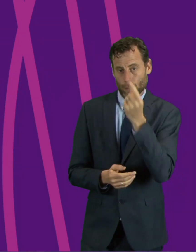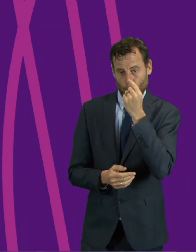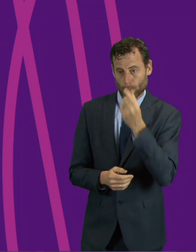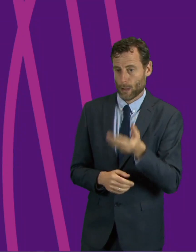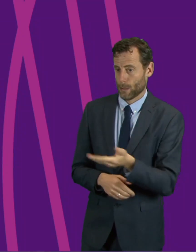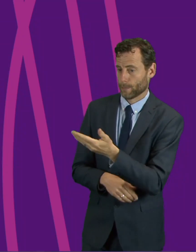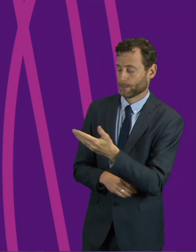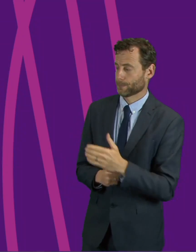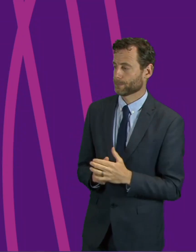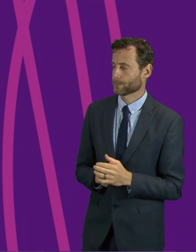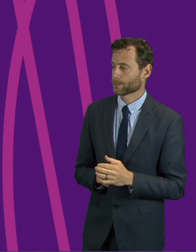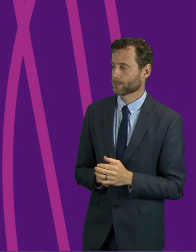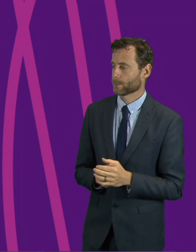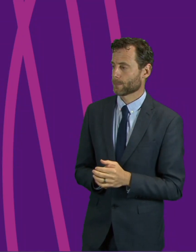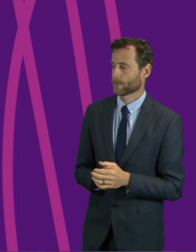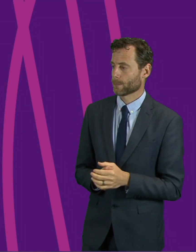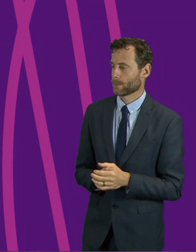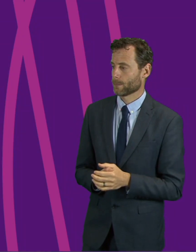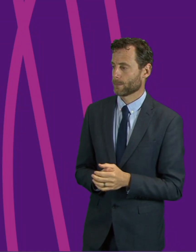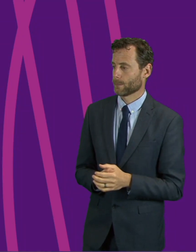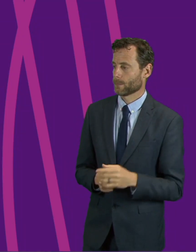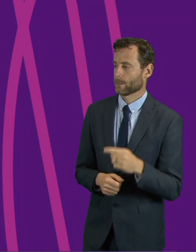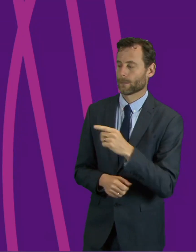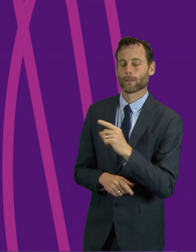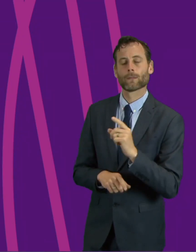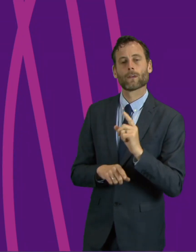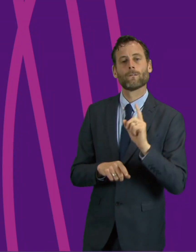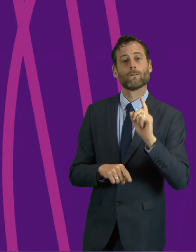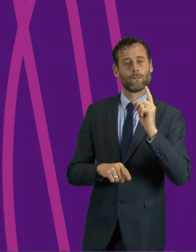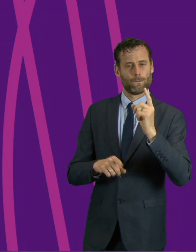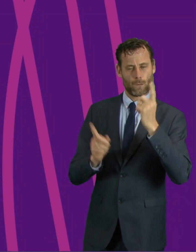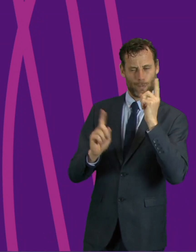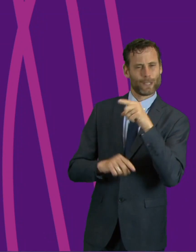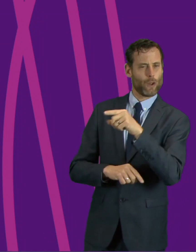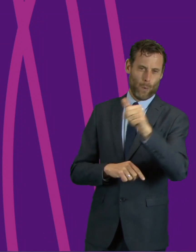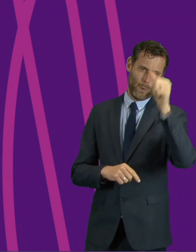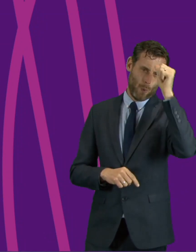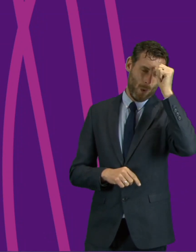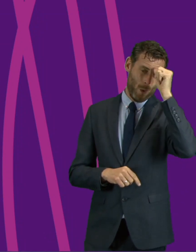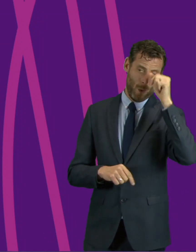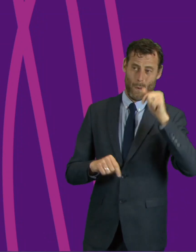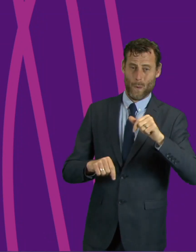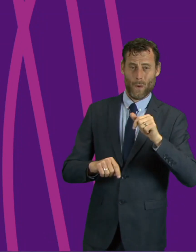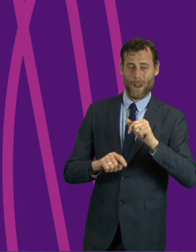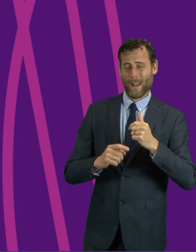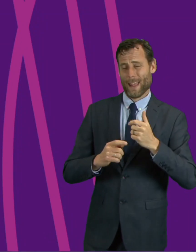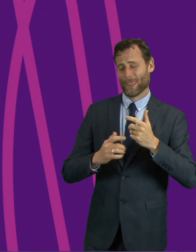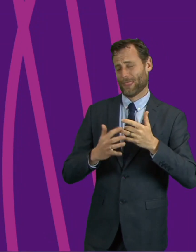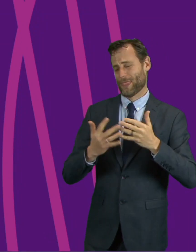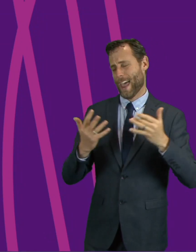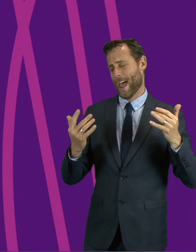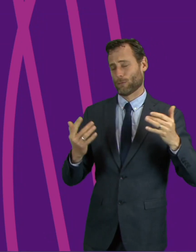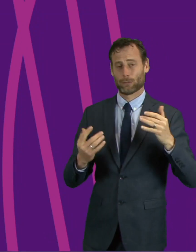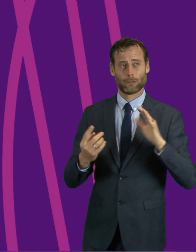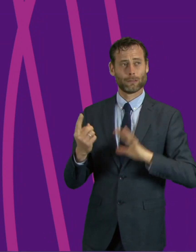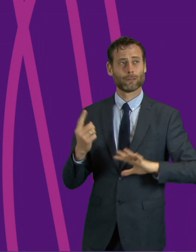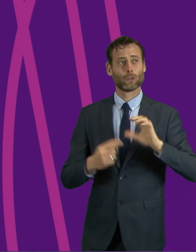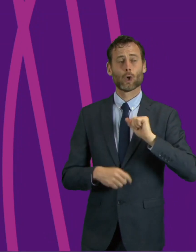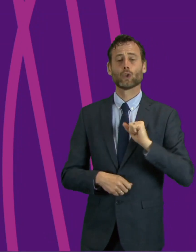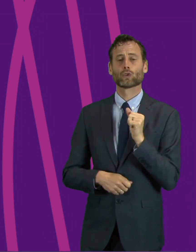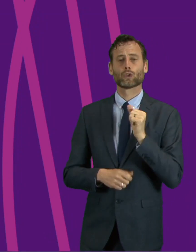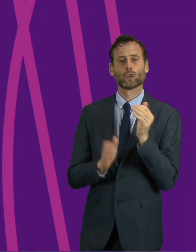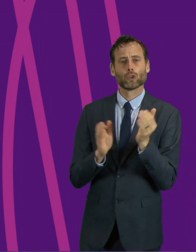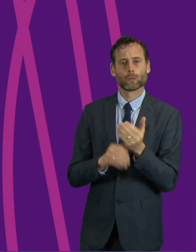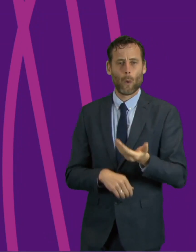John Mason. Thank you, Presiding Officer. The First Minister will be well aware that thousands of small businesses across Scotland, from